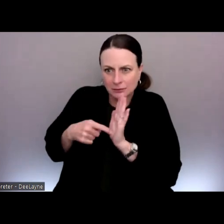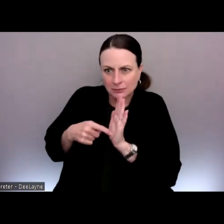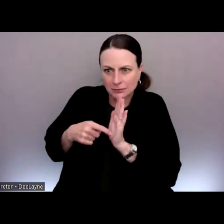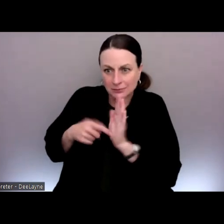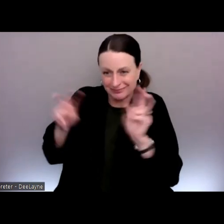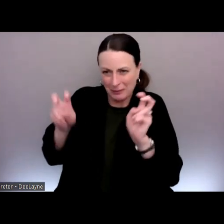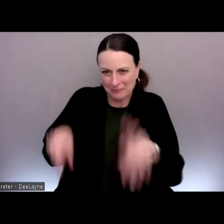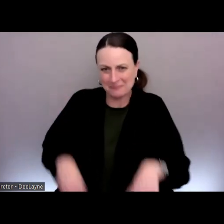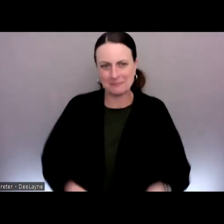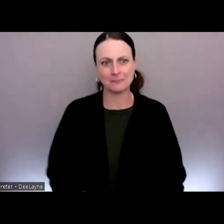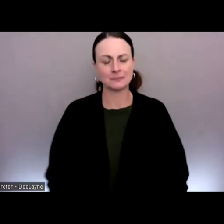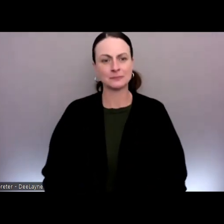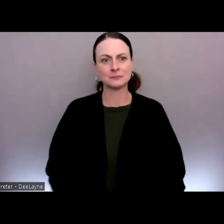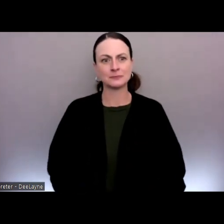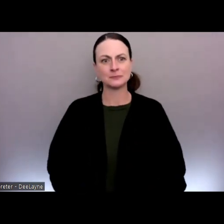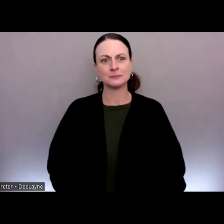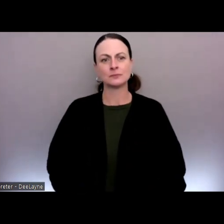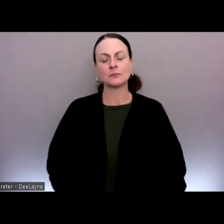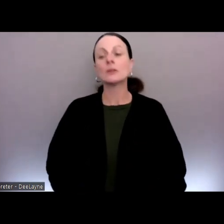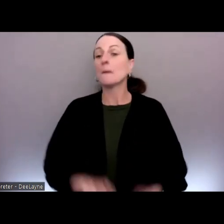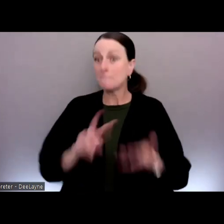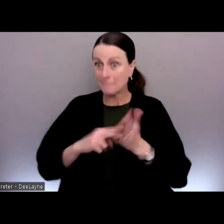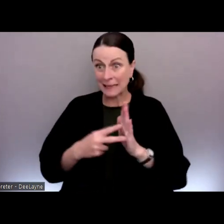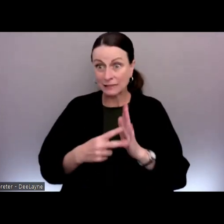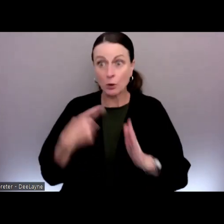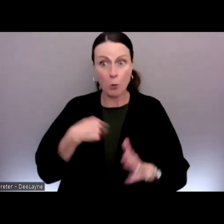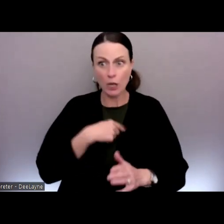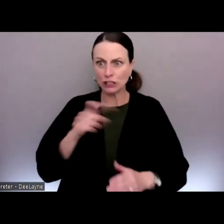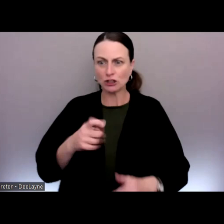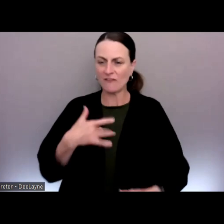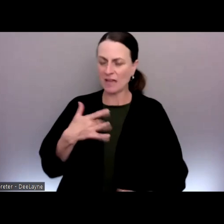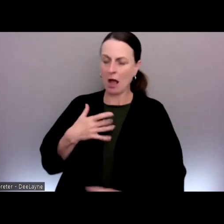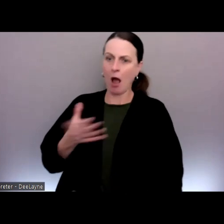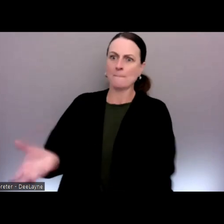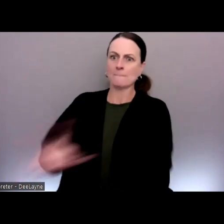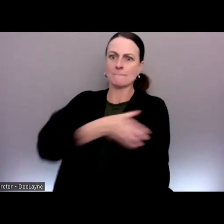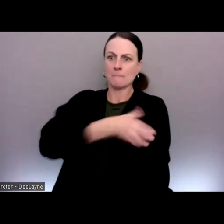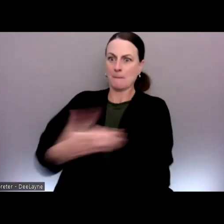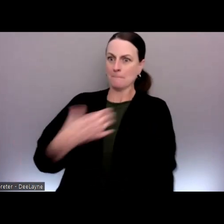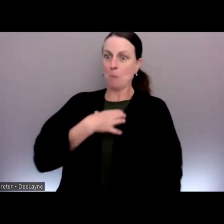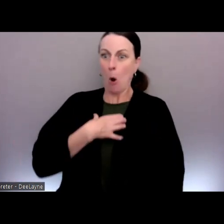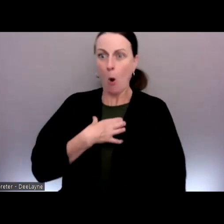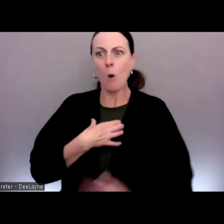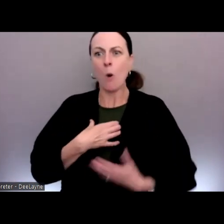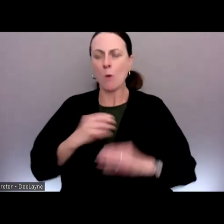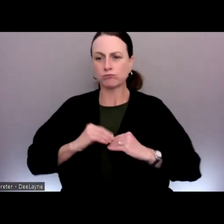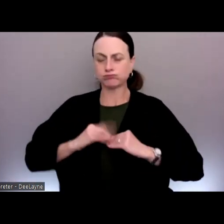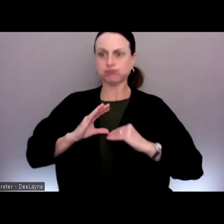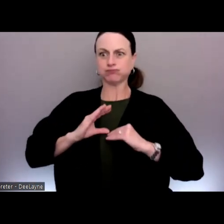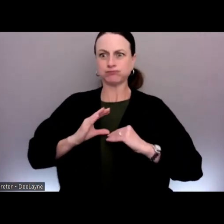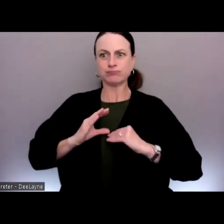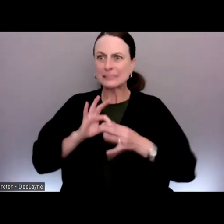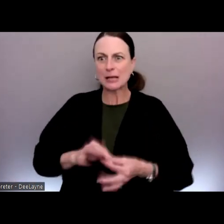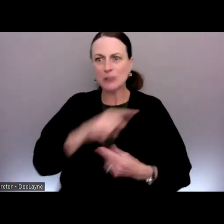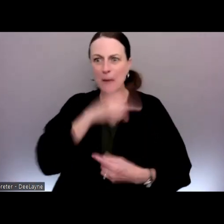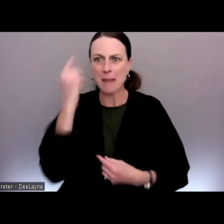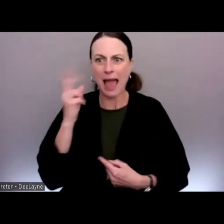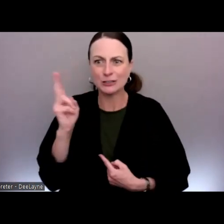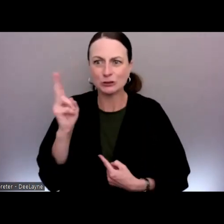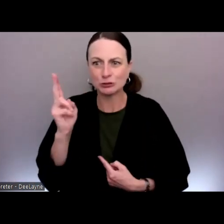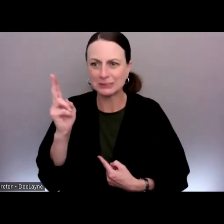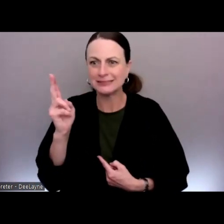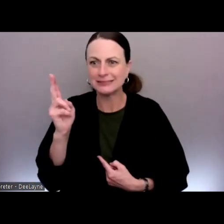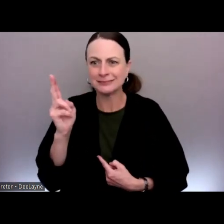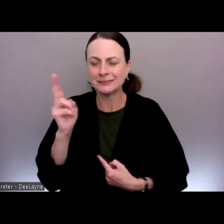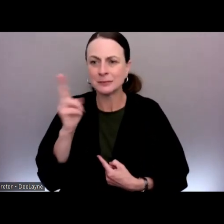Unquote. So we should be emboldened by history, he argues, especially Black history, because indeed it,